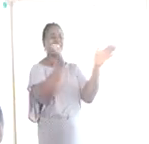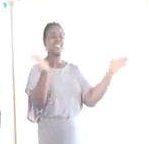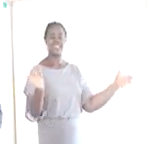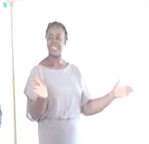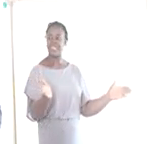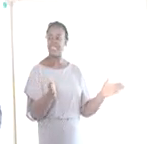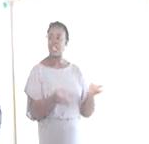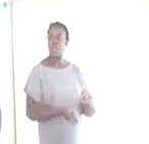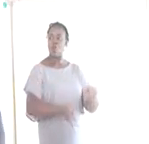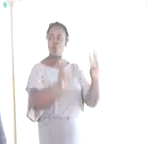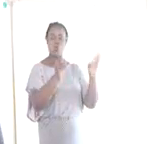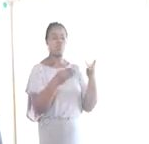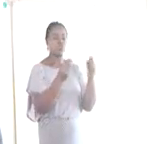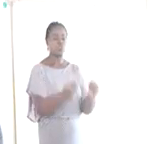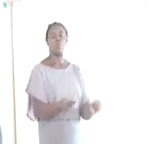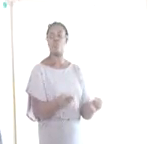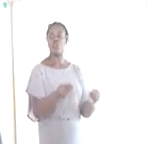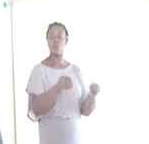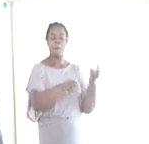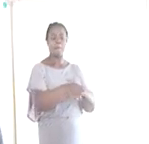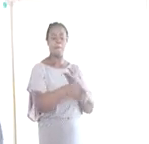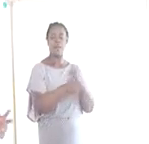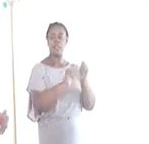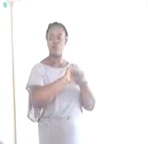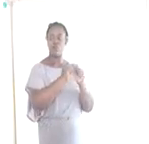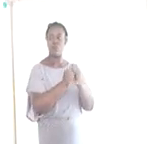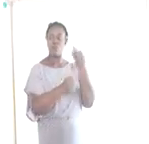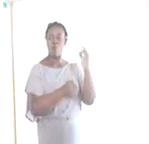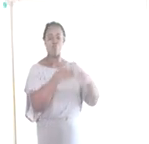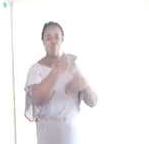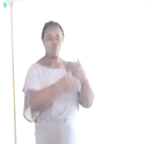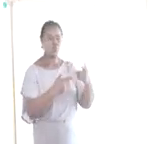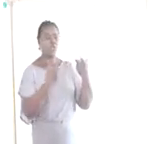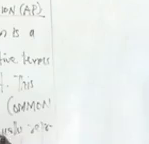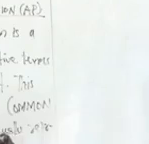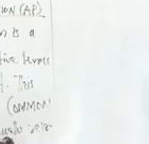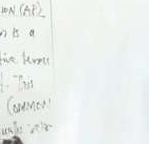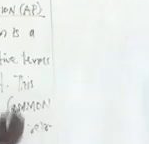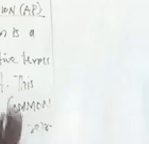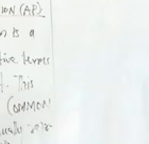resolving problems of arithmetic progression. So let's look at the definition.